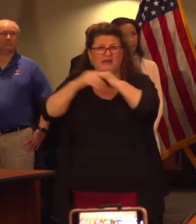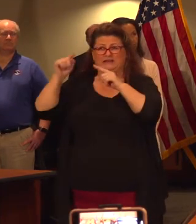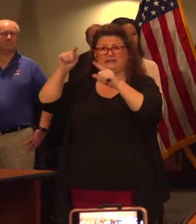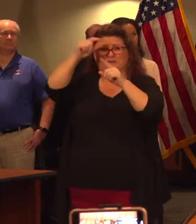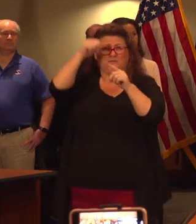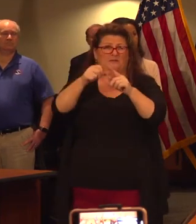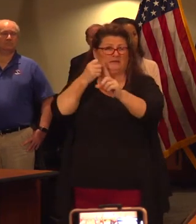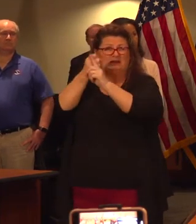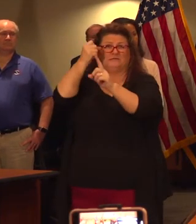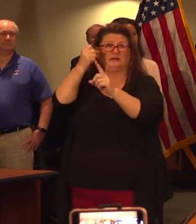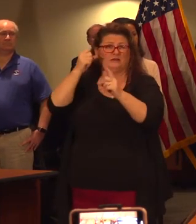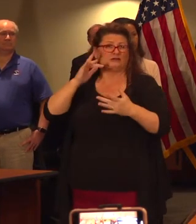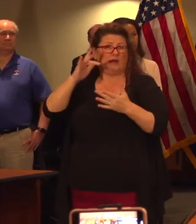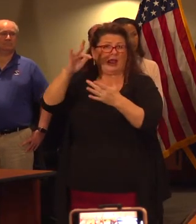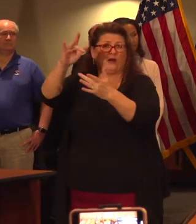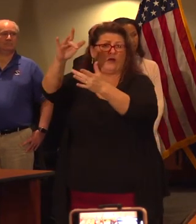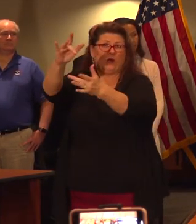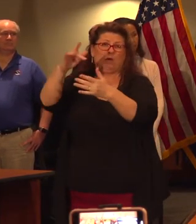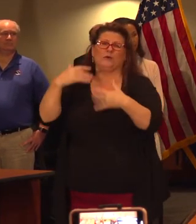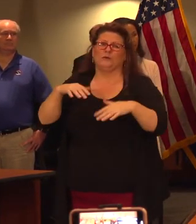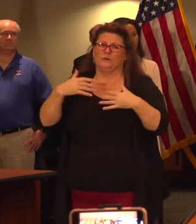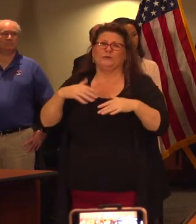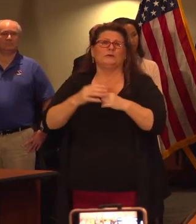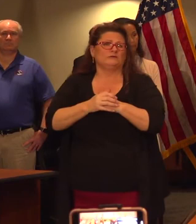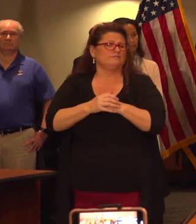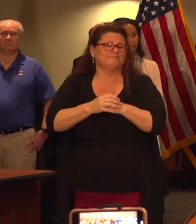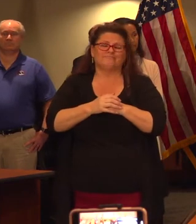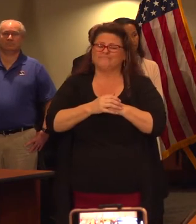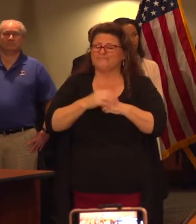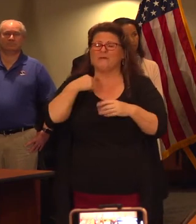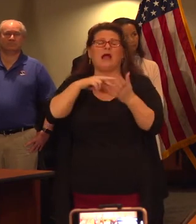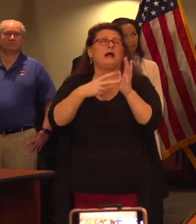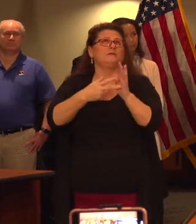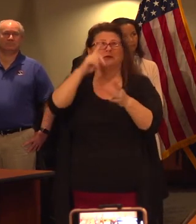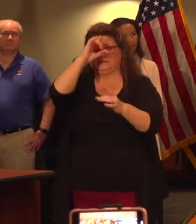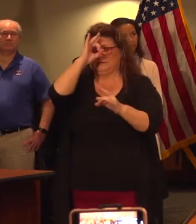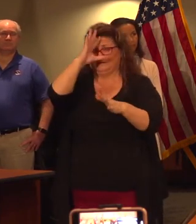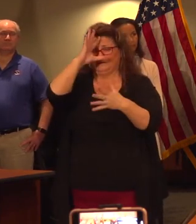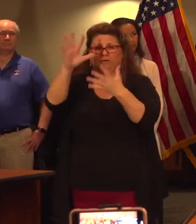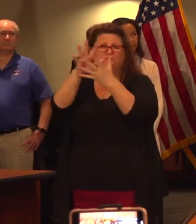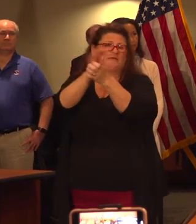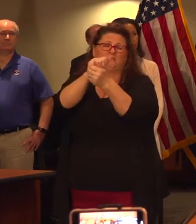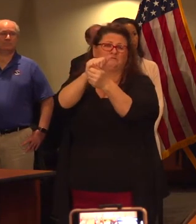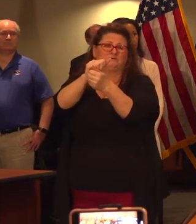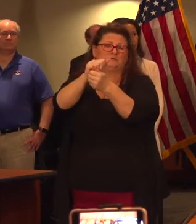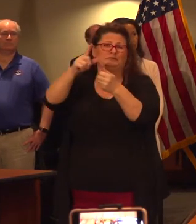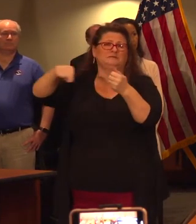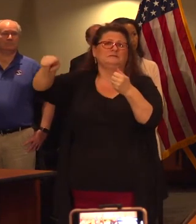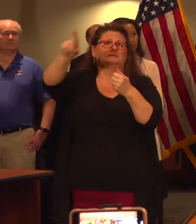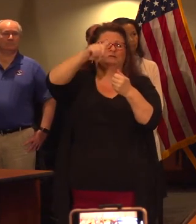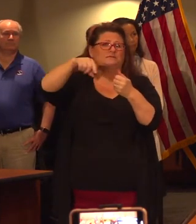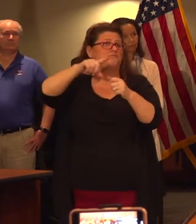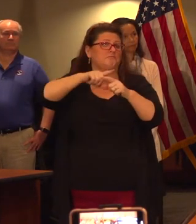these tornadoes. In spite of the devastating blow that has been delivered to them, they were taking